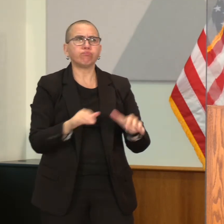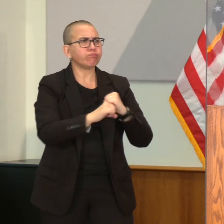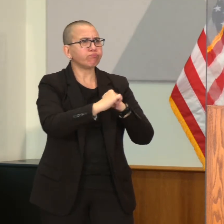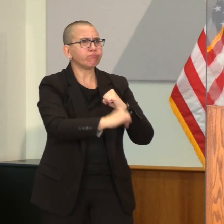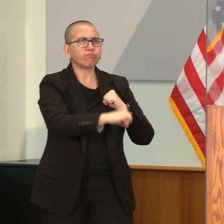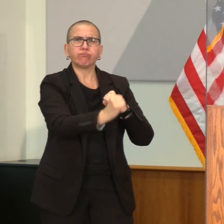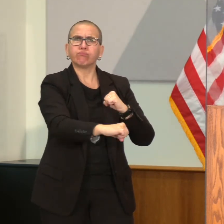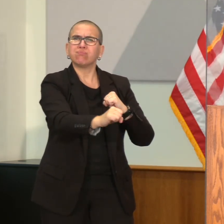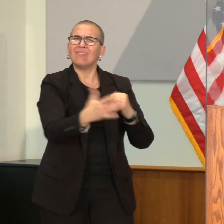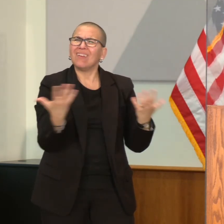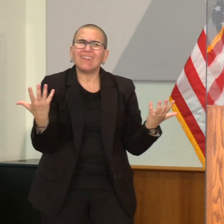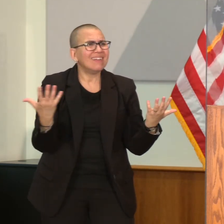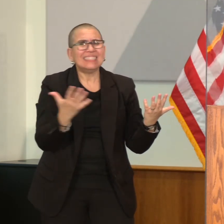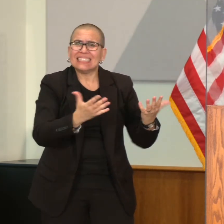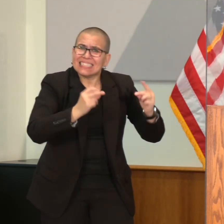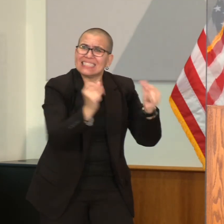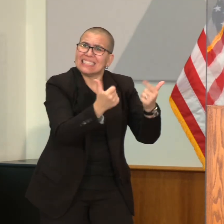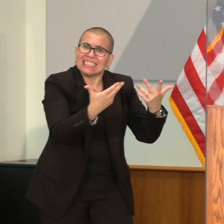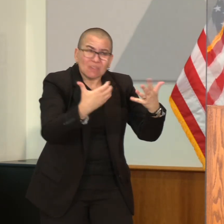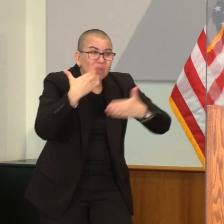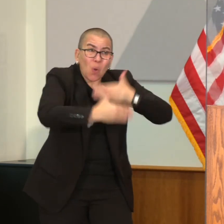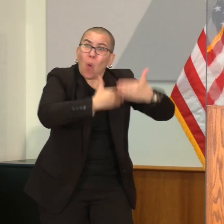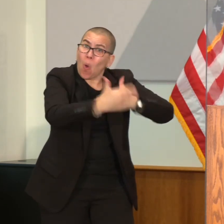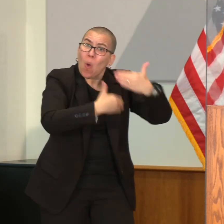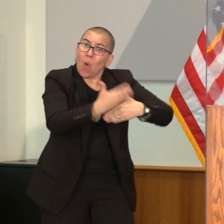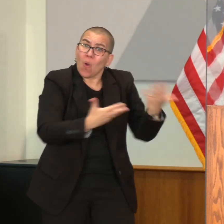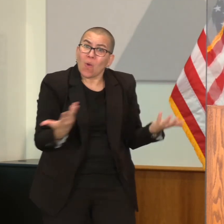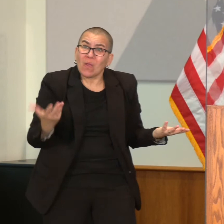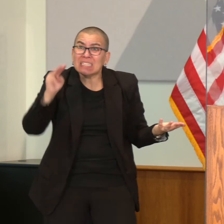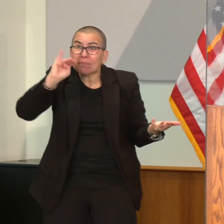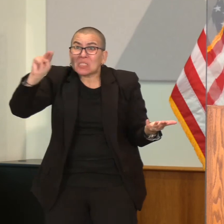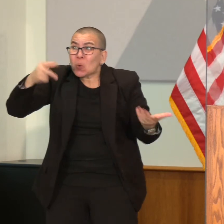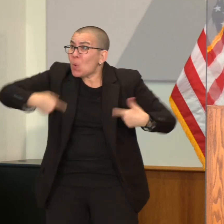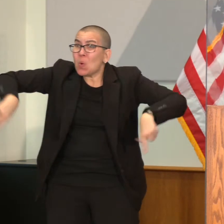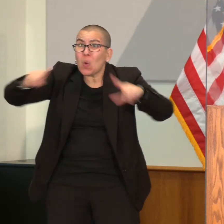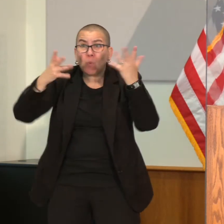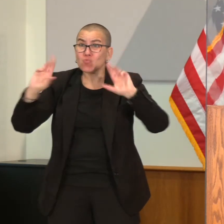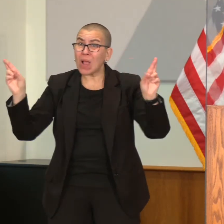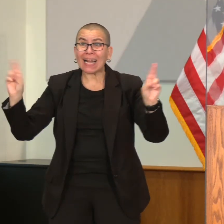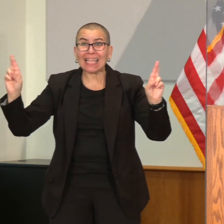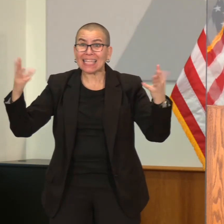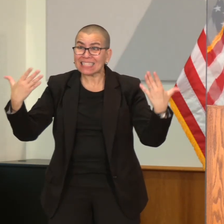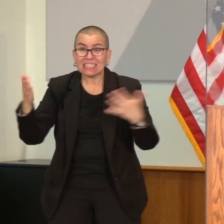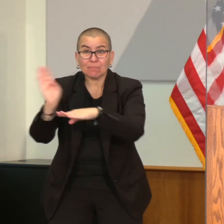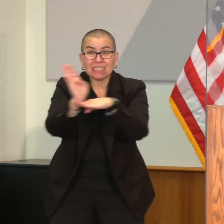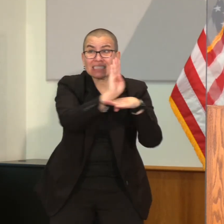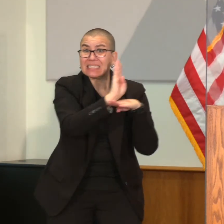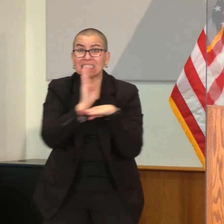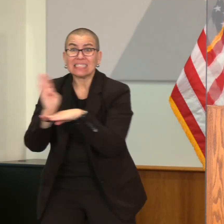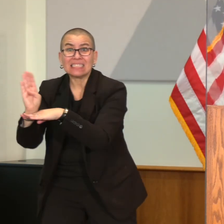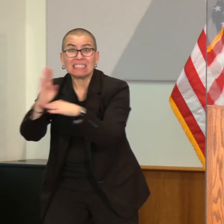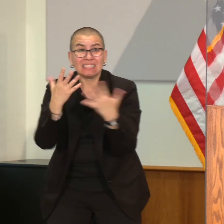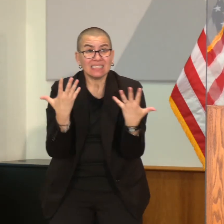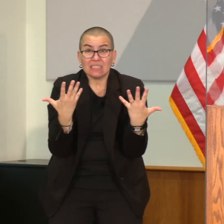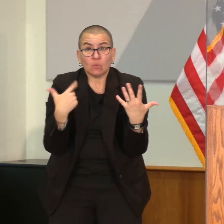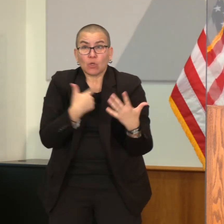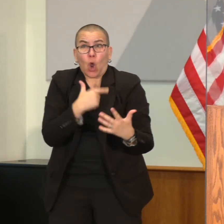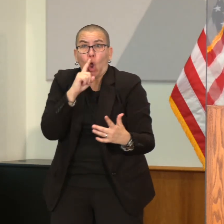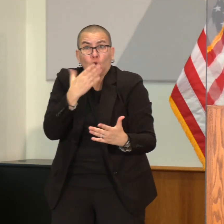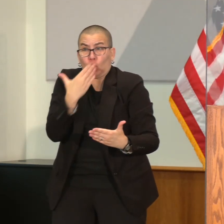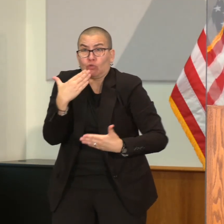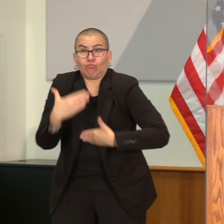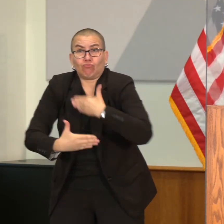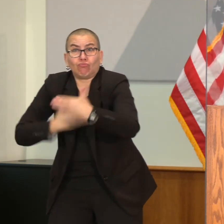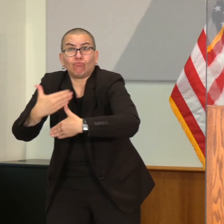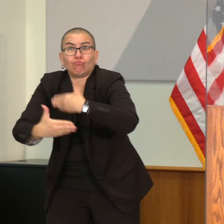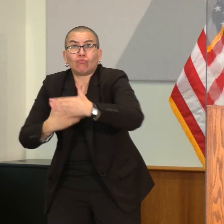momentum for police reform right now, including from Minnesota businesses who know that it is good for business when residents and visitors feel